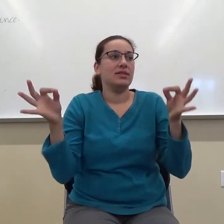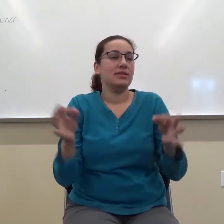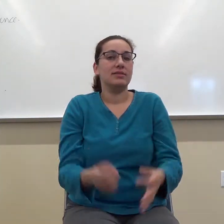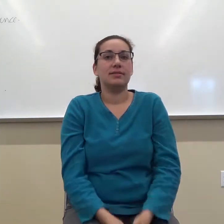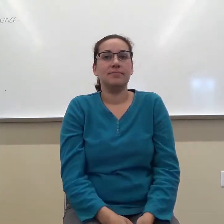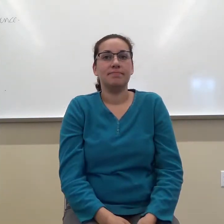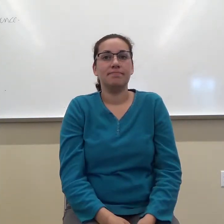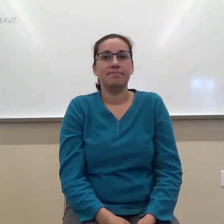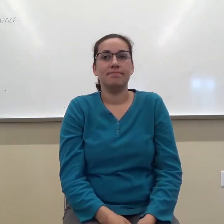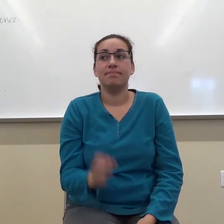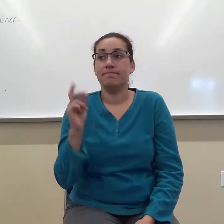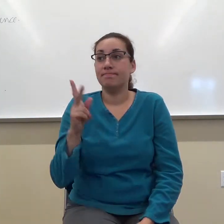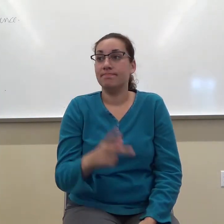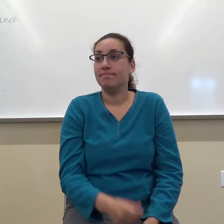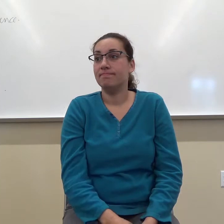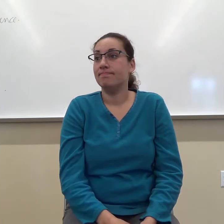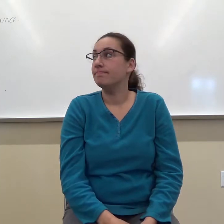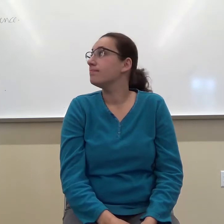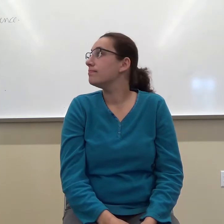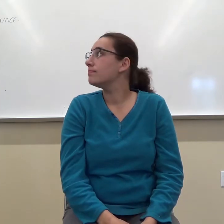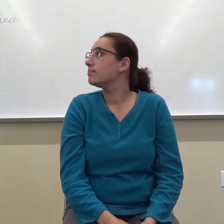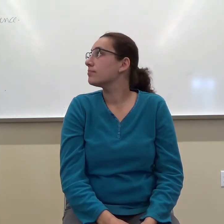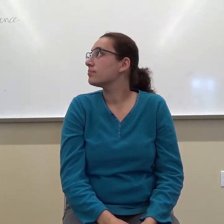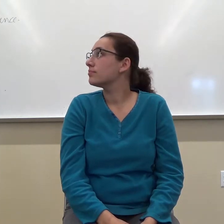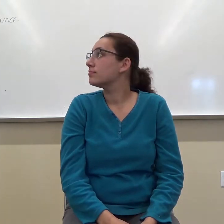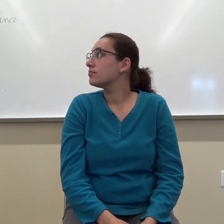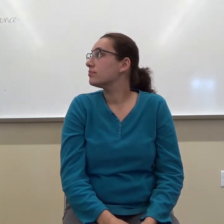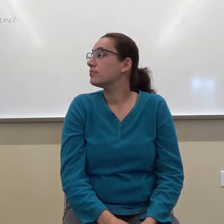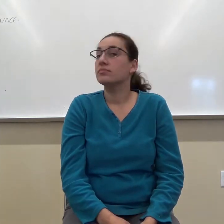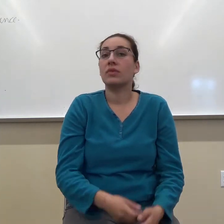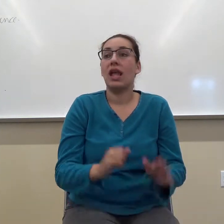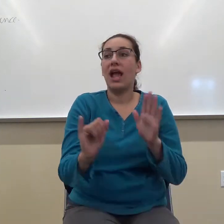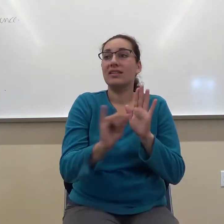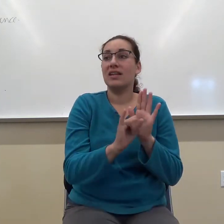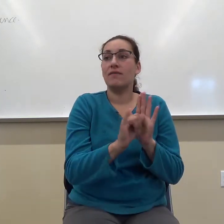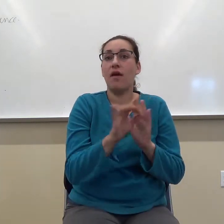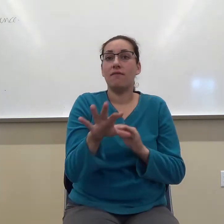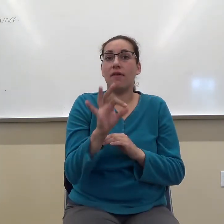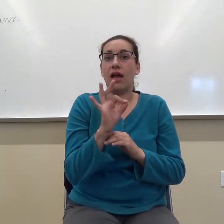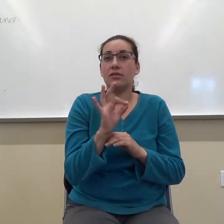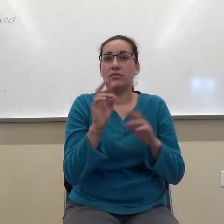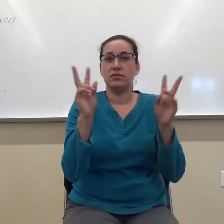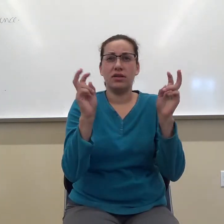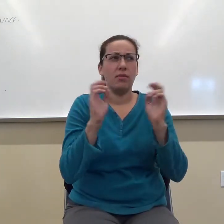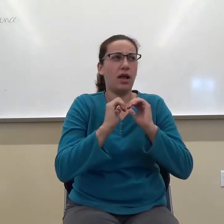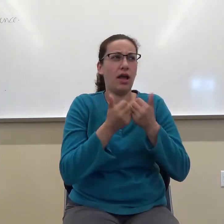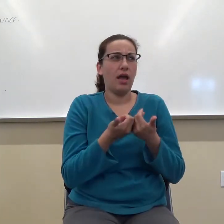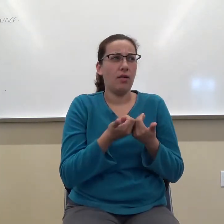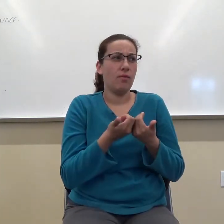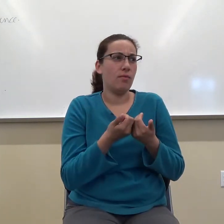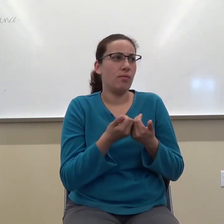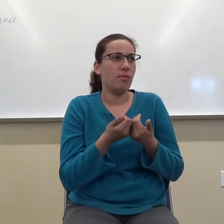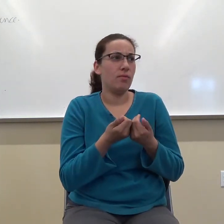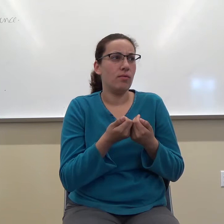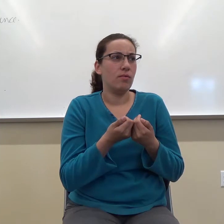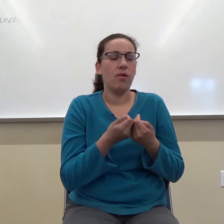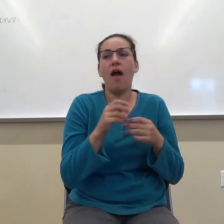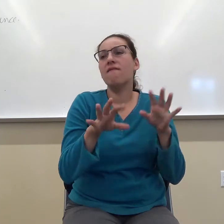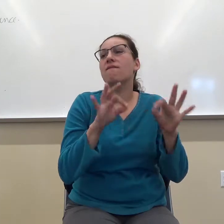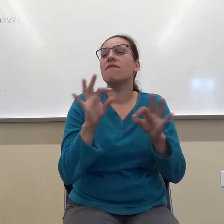Okay. All right. So we identify the topic by looking for the things that are repeated or referred